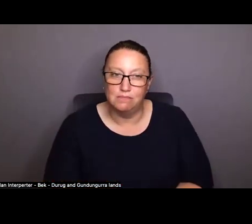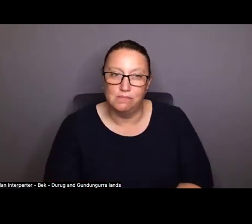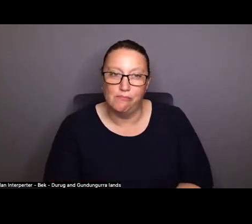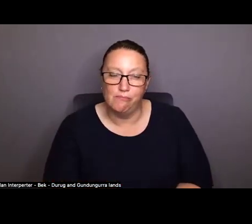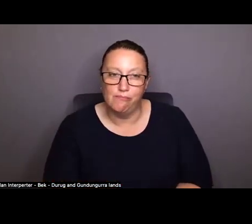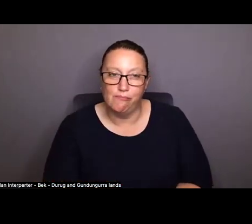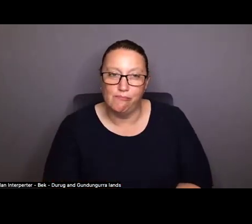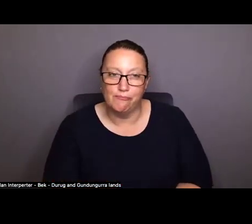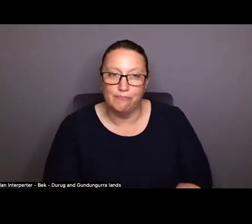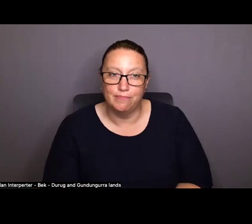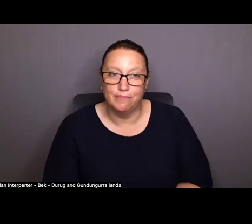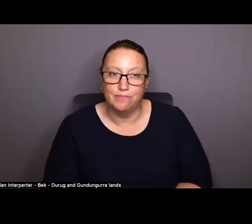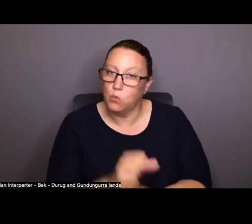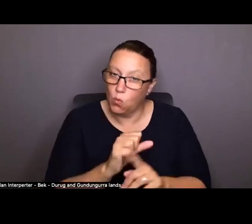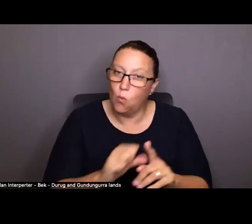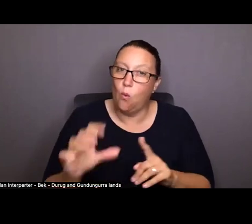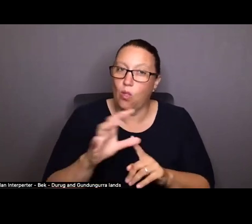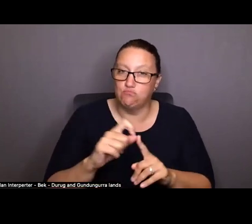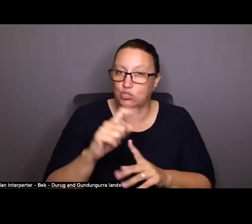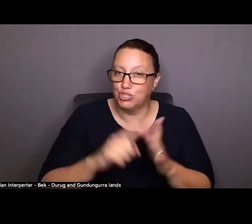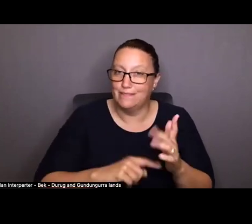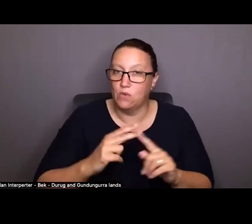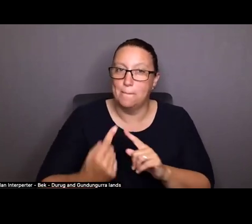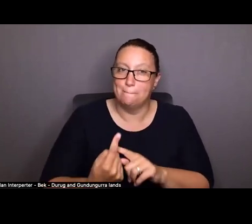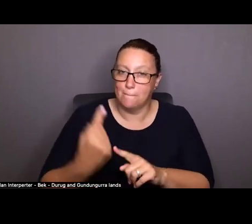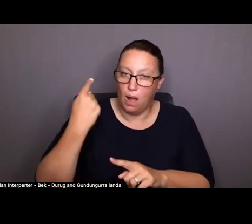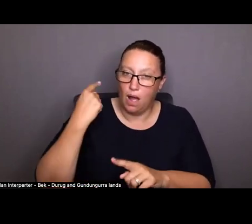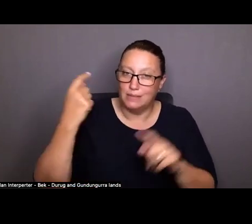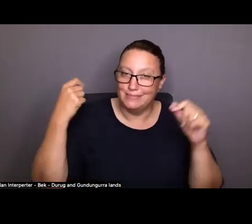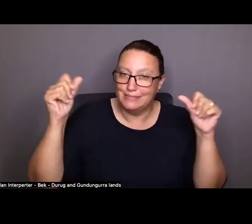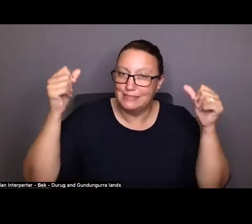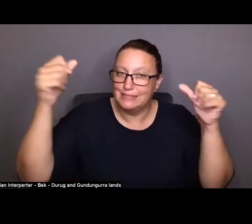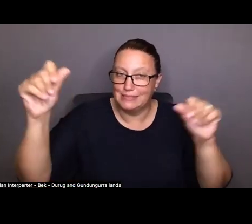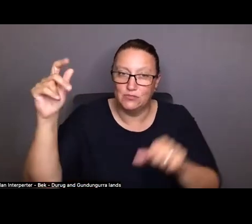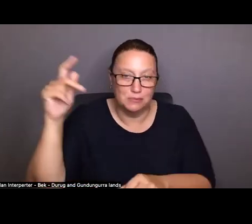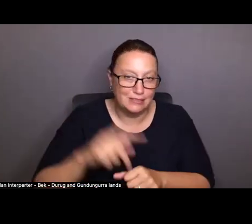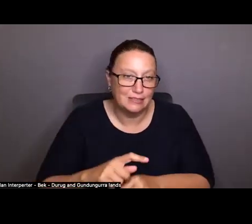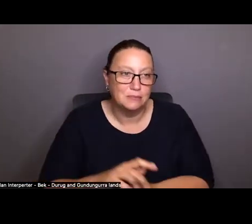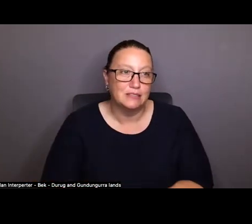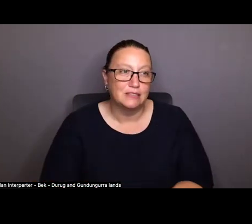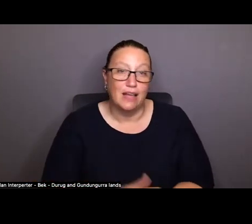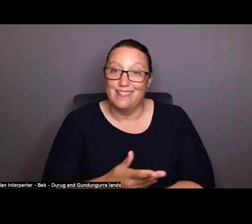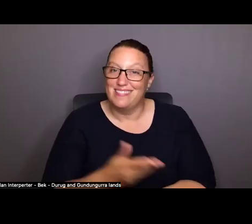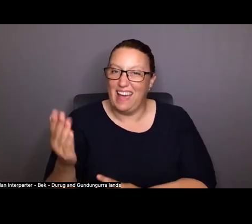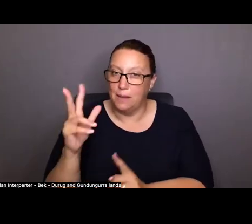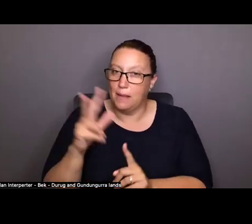in all of the projects that I shared of past successful participants, what they were applying for funding for wasn't to